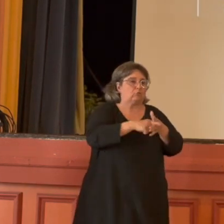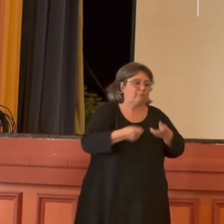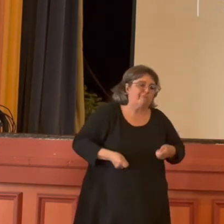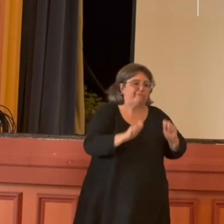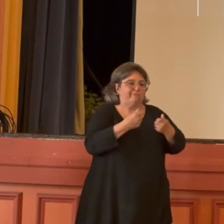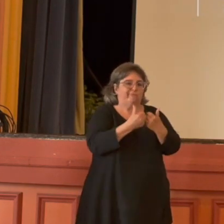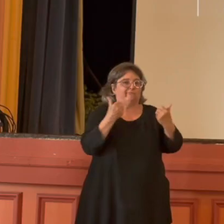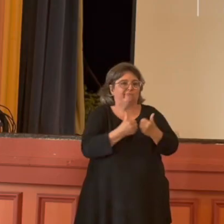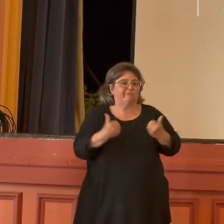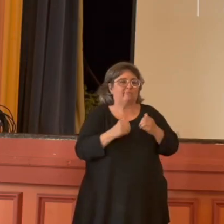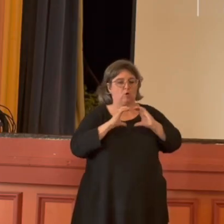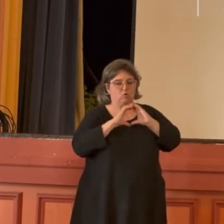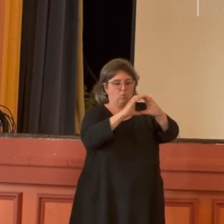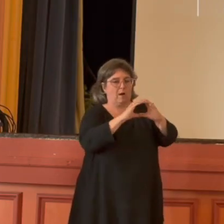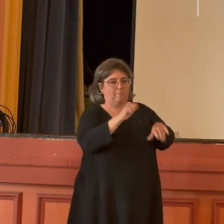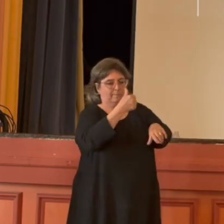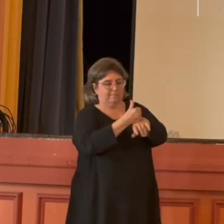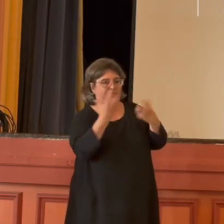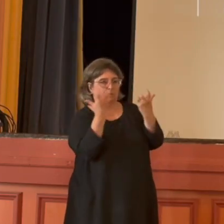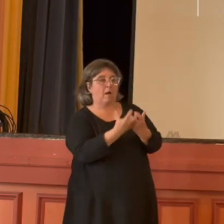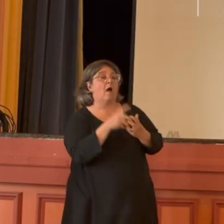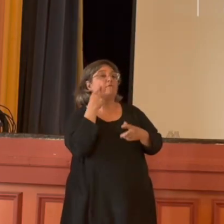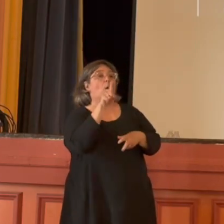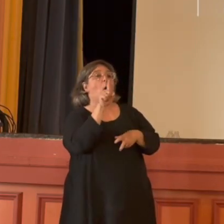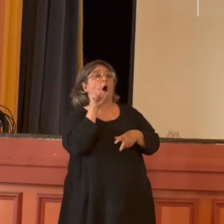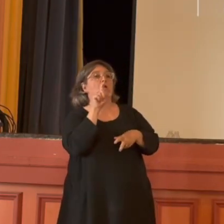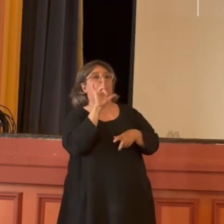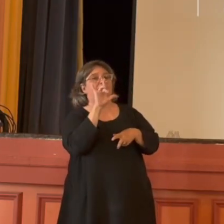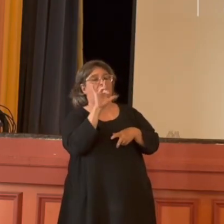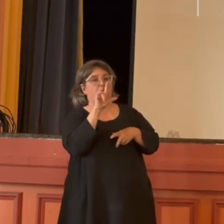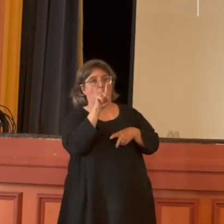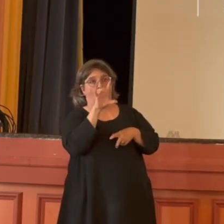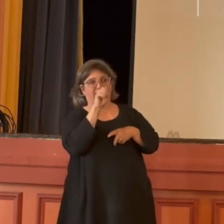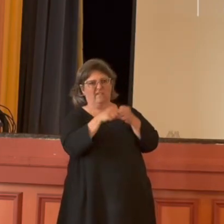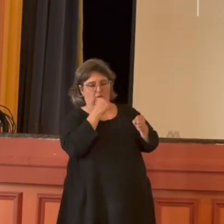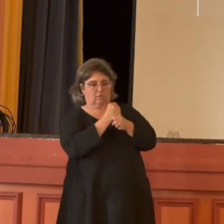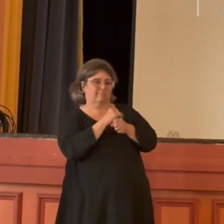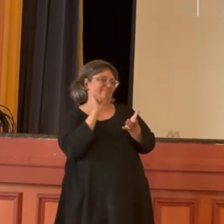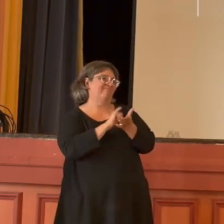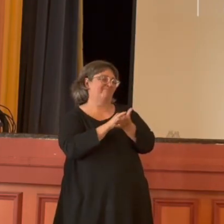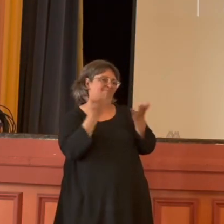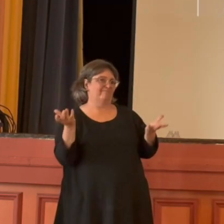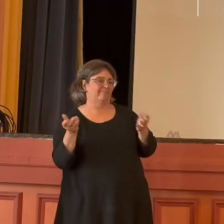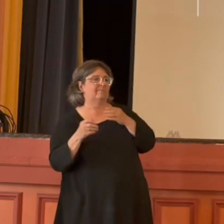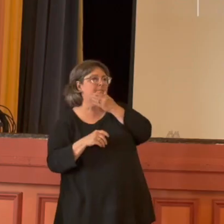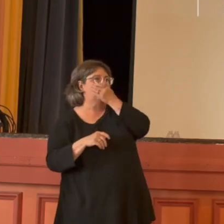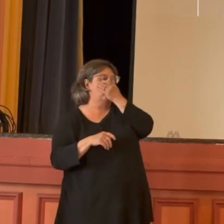trying to separate sewers that have been combined for 125, 150 years.